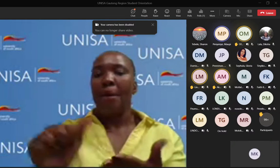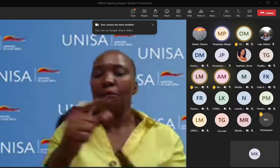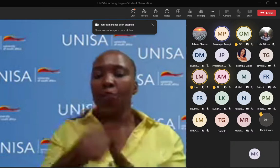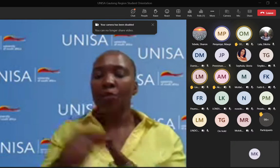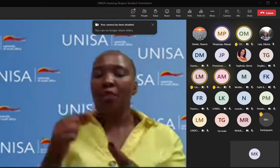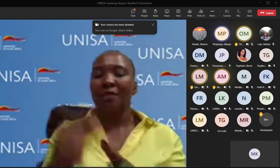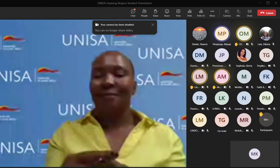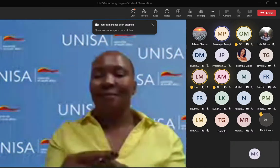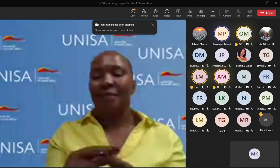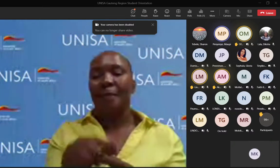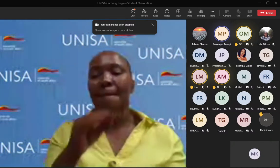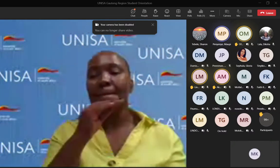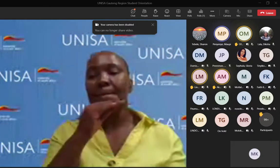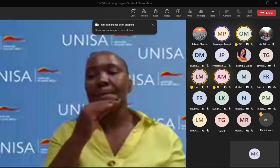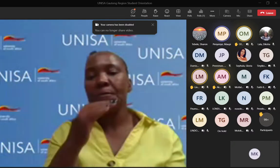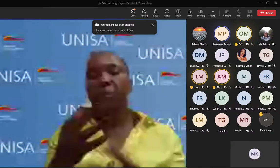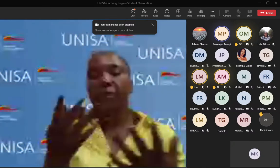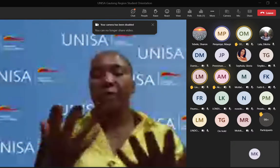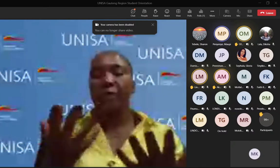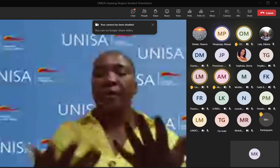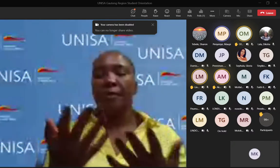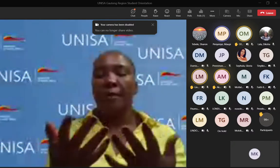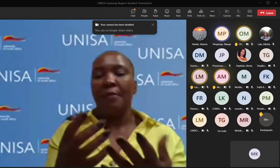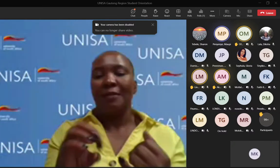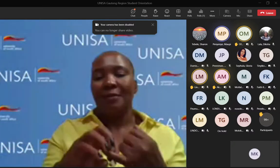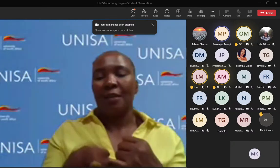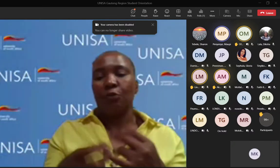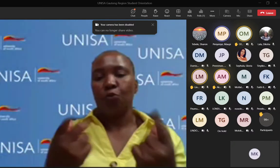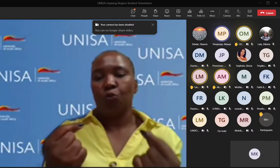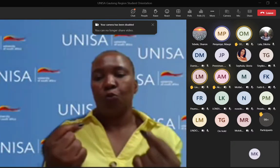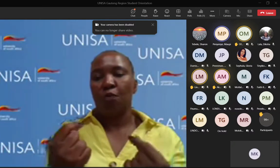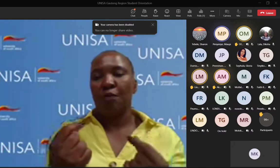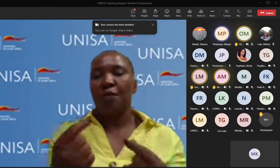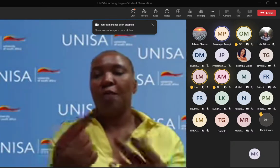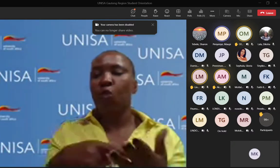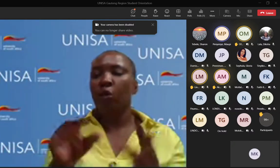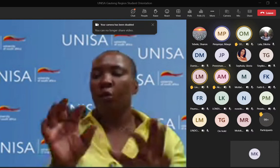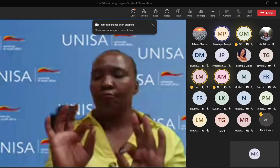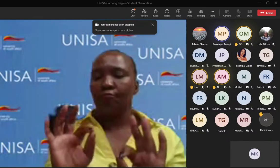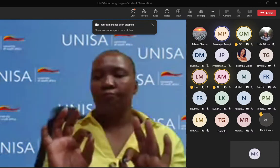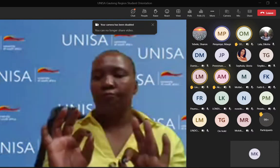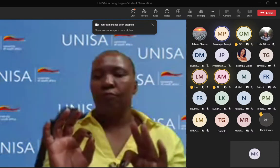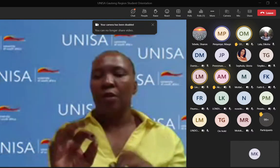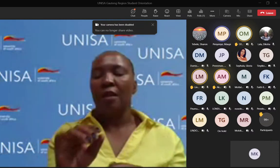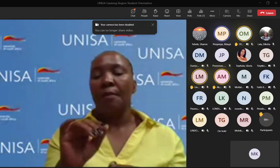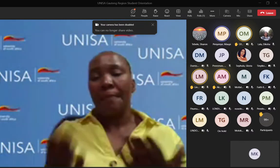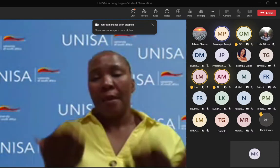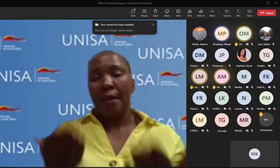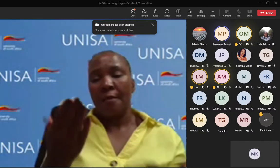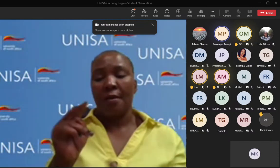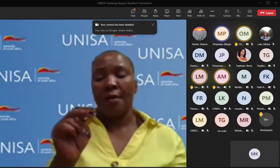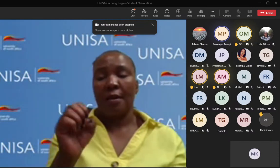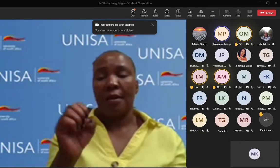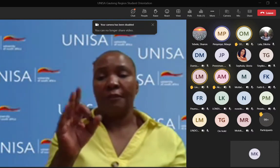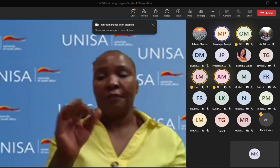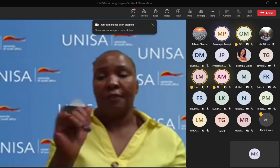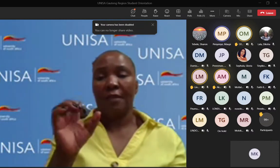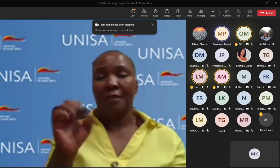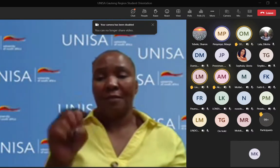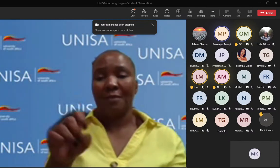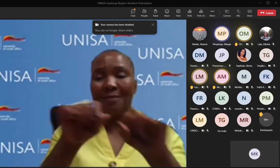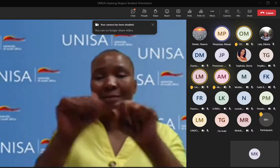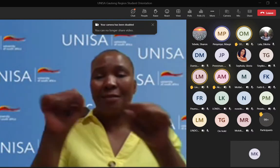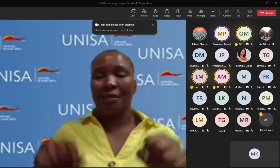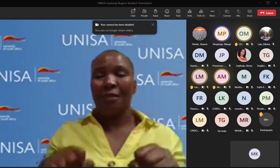indication to say clearly capture your password correctly that one just means that it's either Netflix system is down